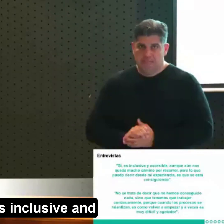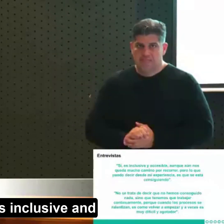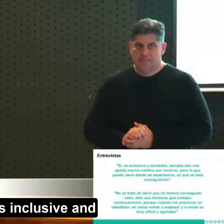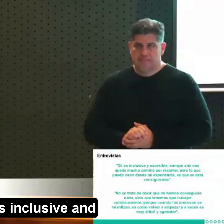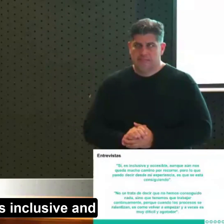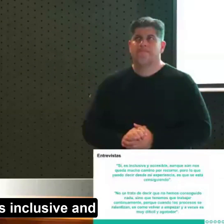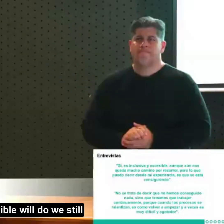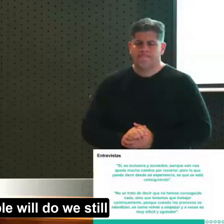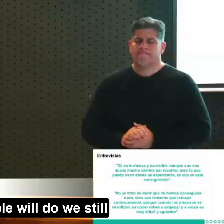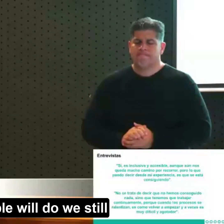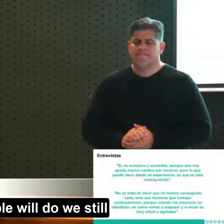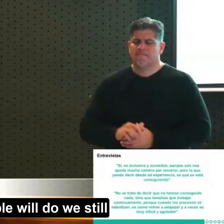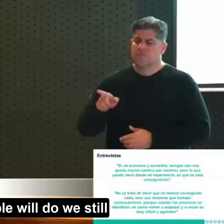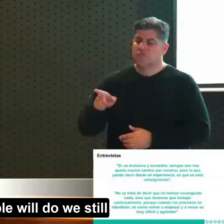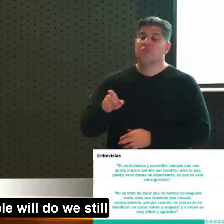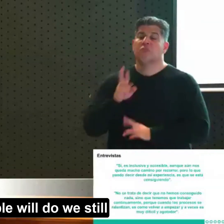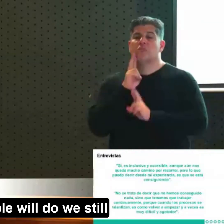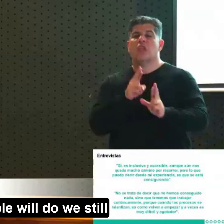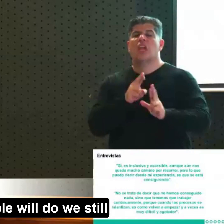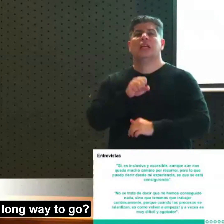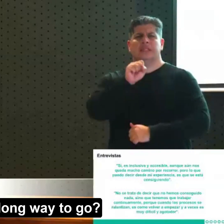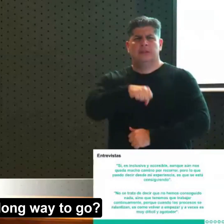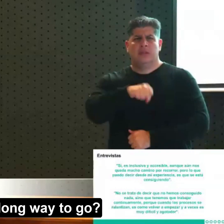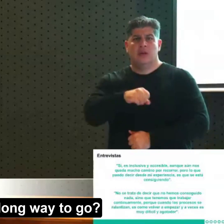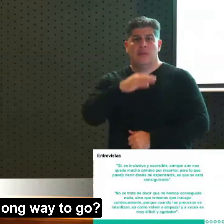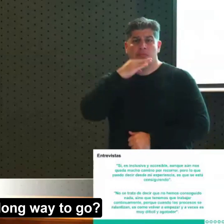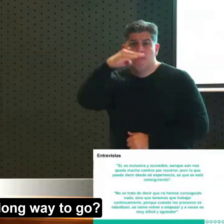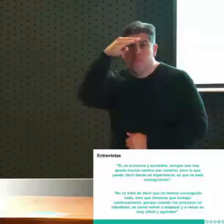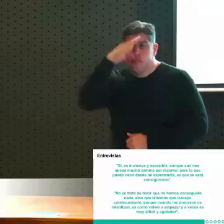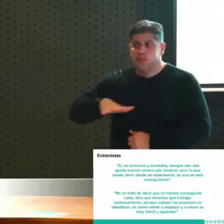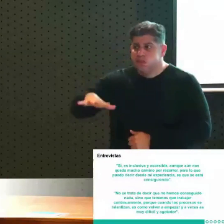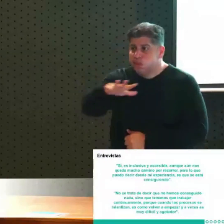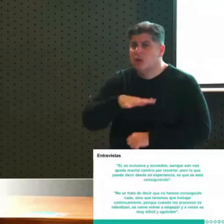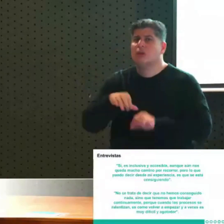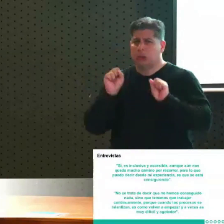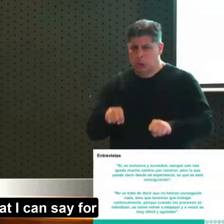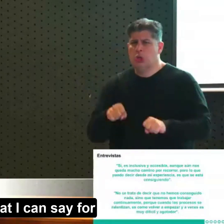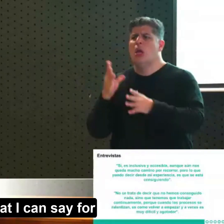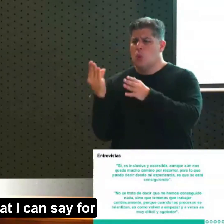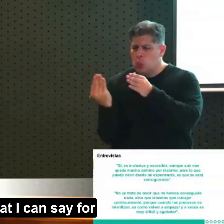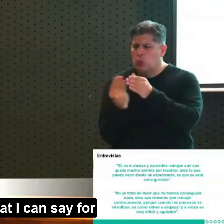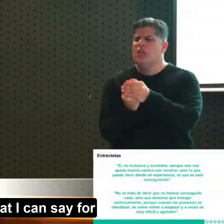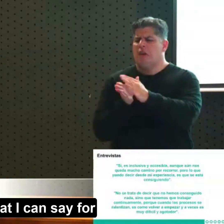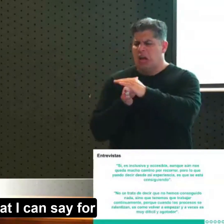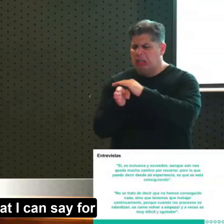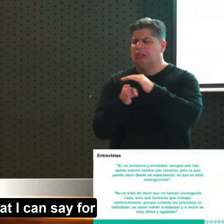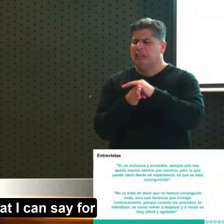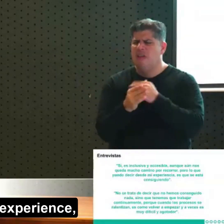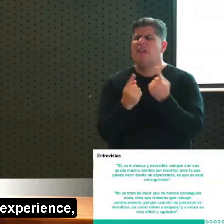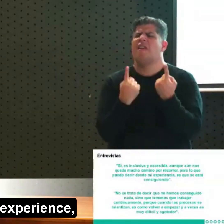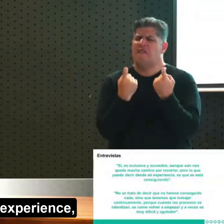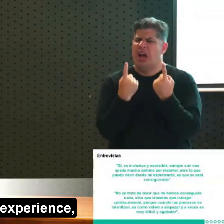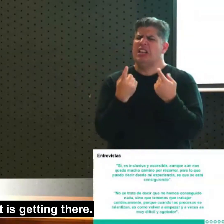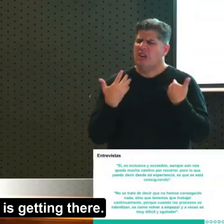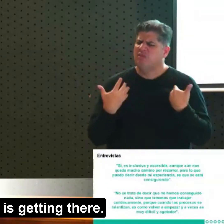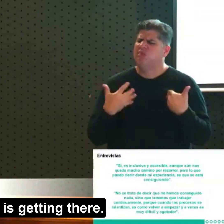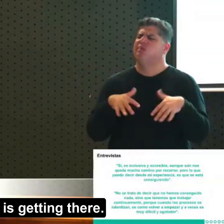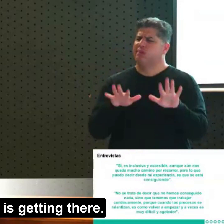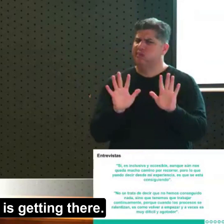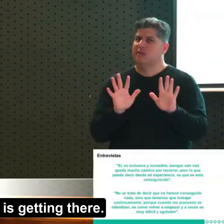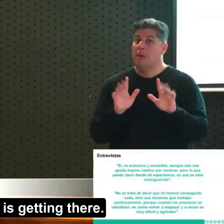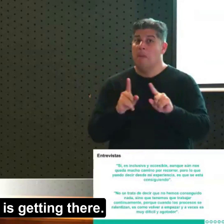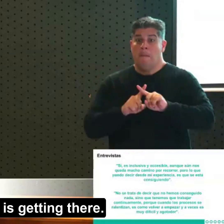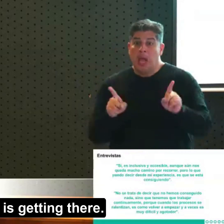is inclusive and accessible, although we still have a long way to go. But what I can say from my experience is